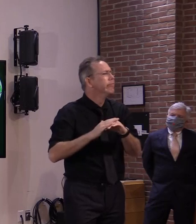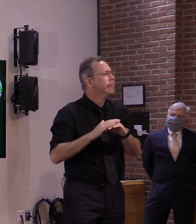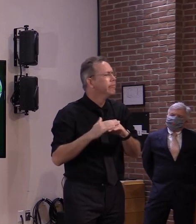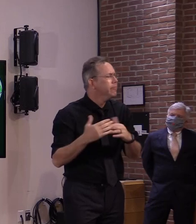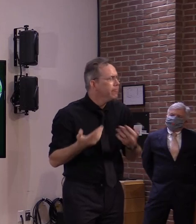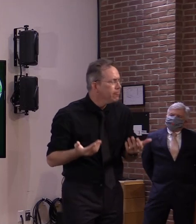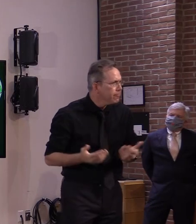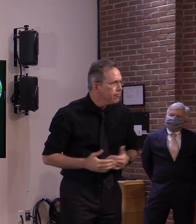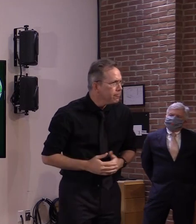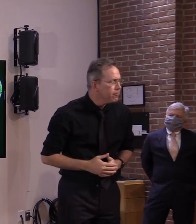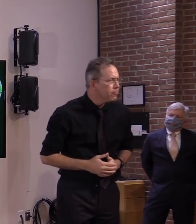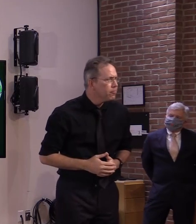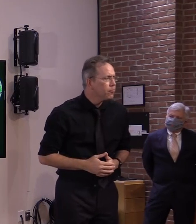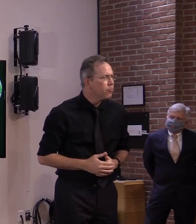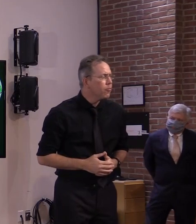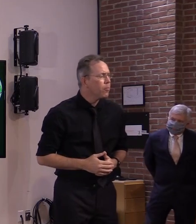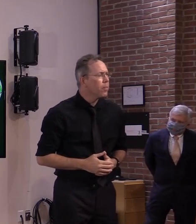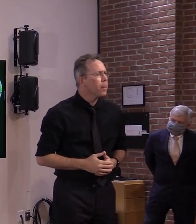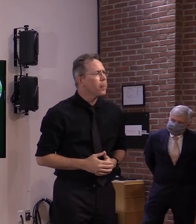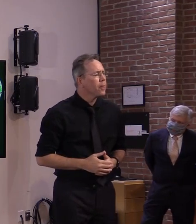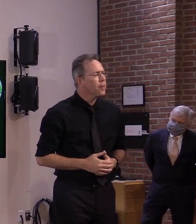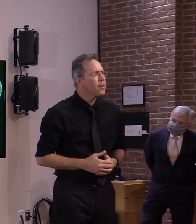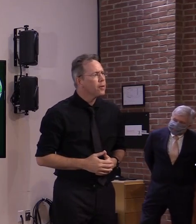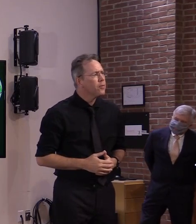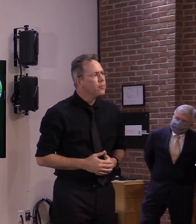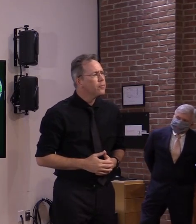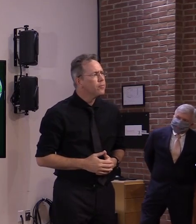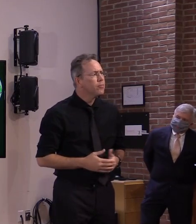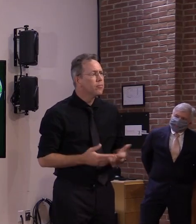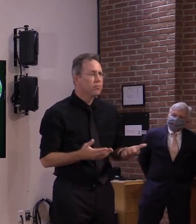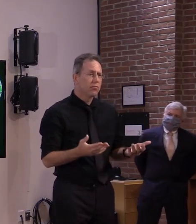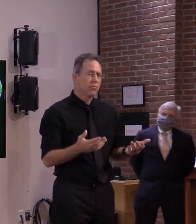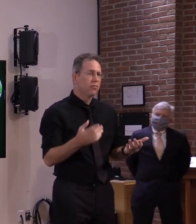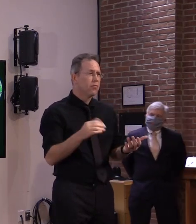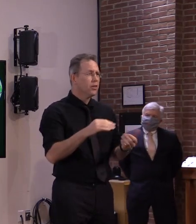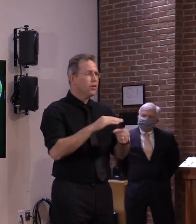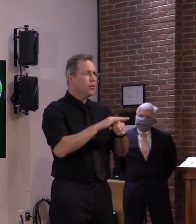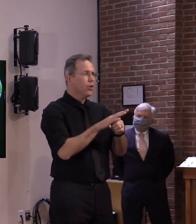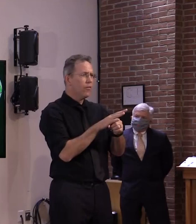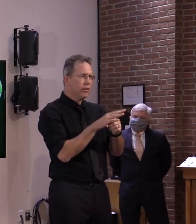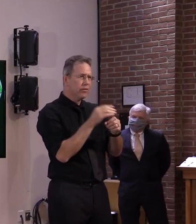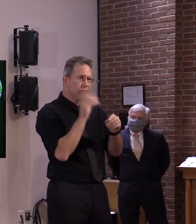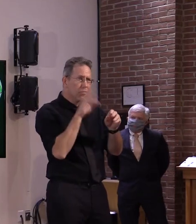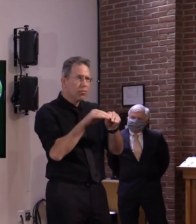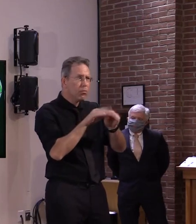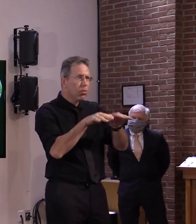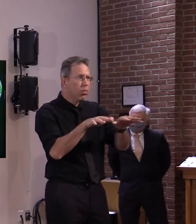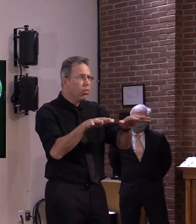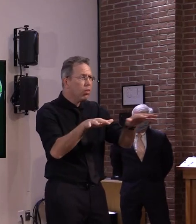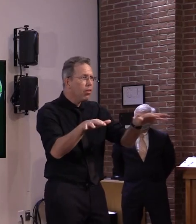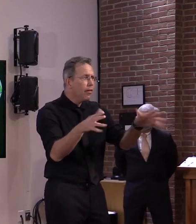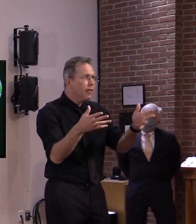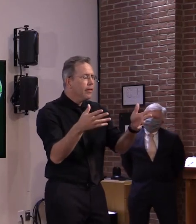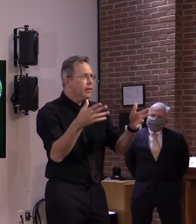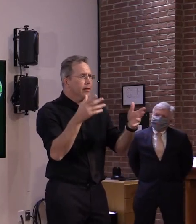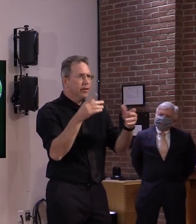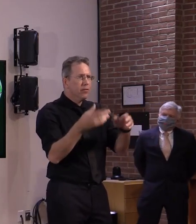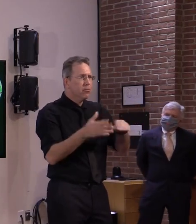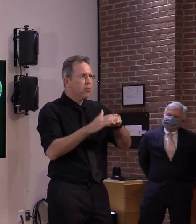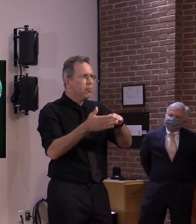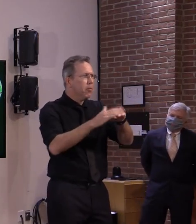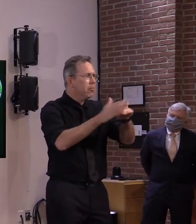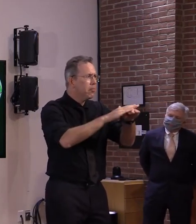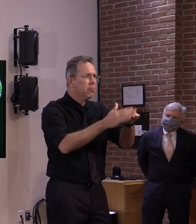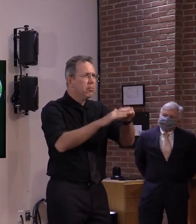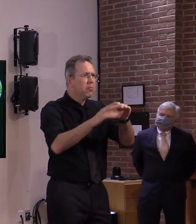concerned about the growth of virus, the so-called exponential growth, those are the kinds of numbers that should